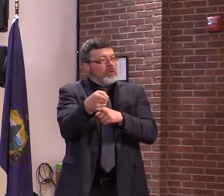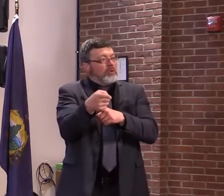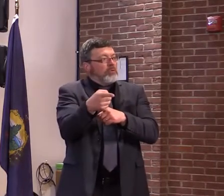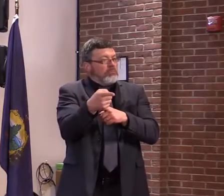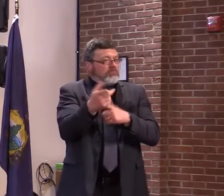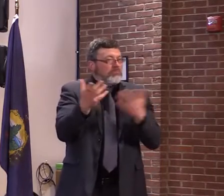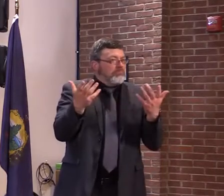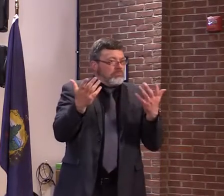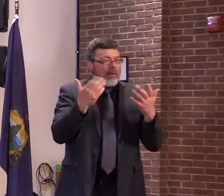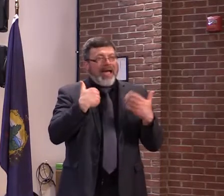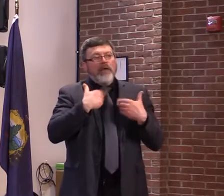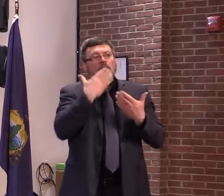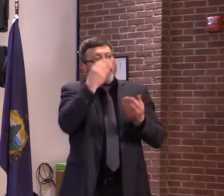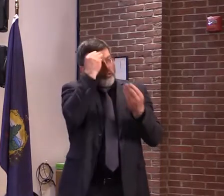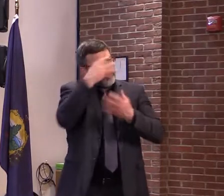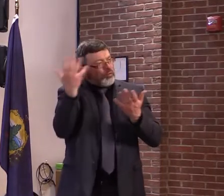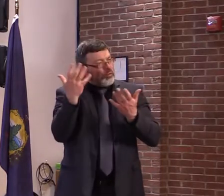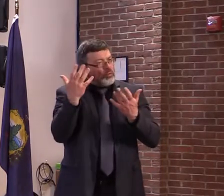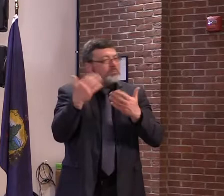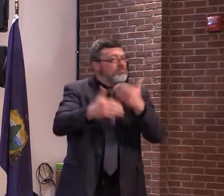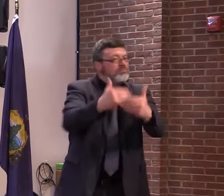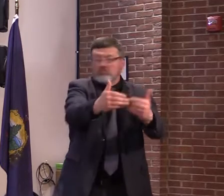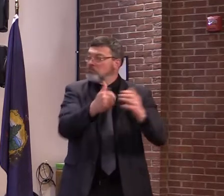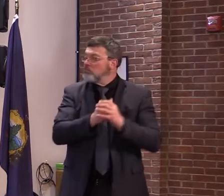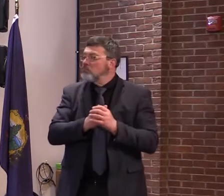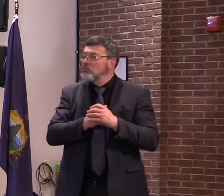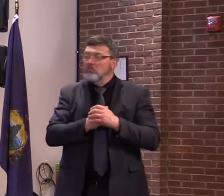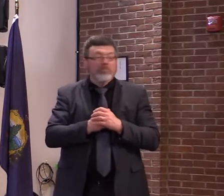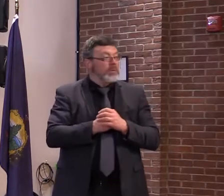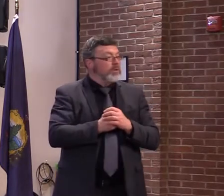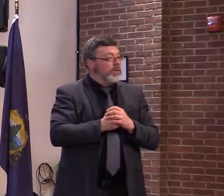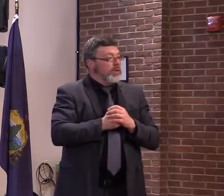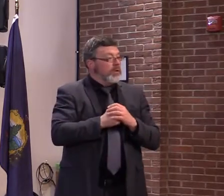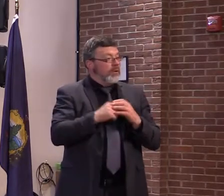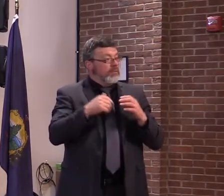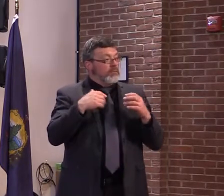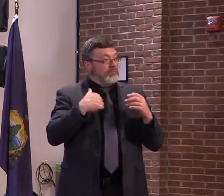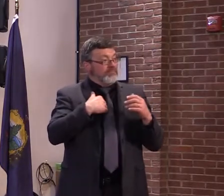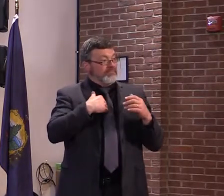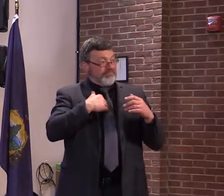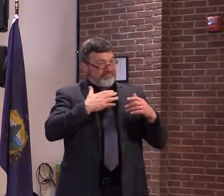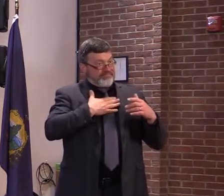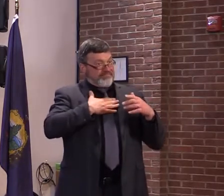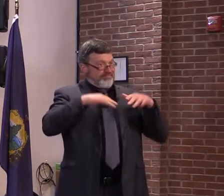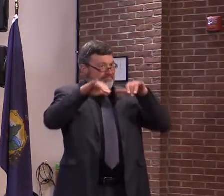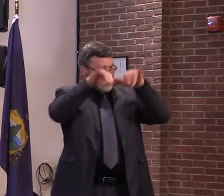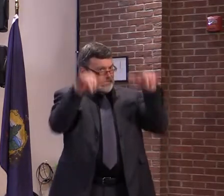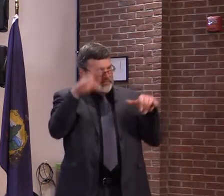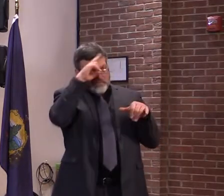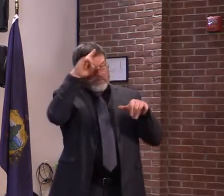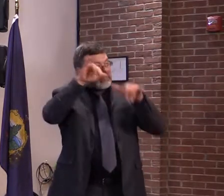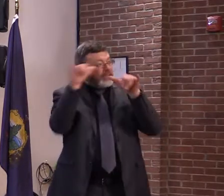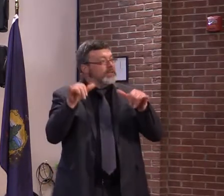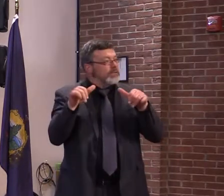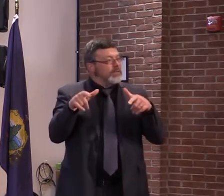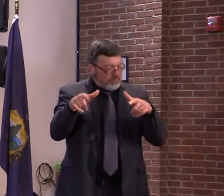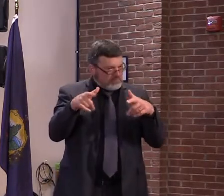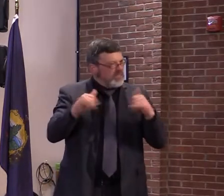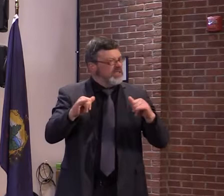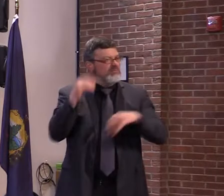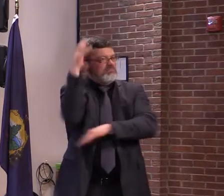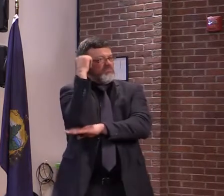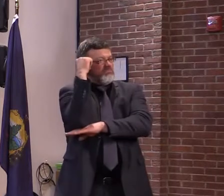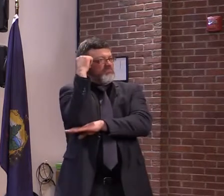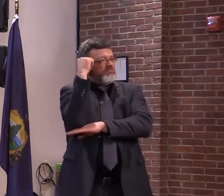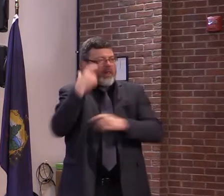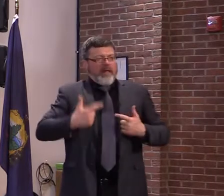weather serious impacts to Vermonters and our healthcare system from this latest version of the virus. But